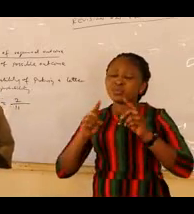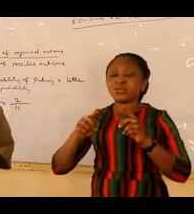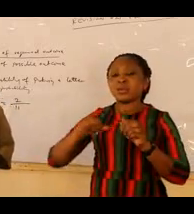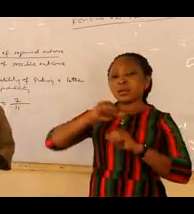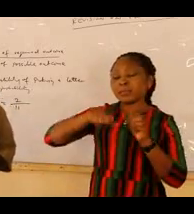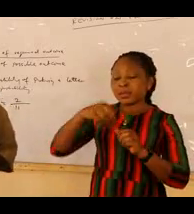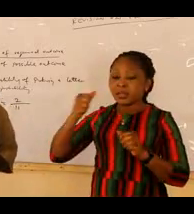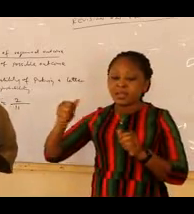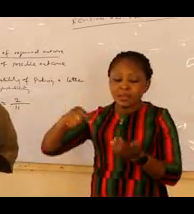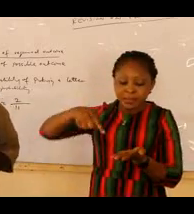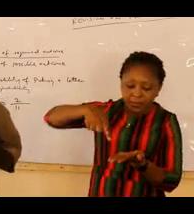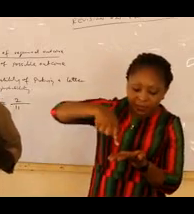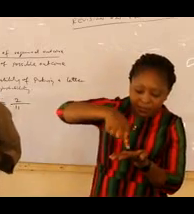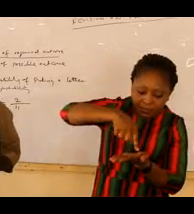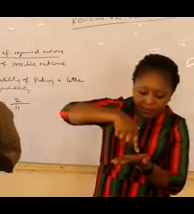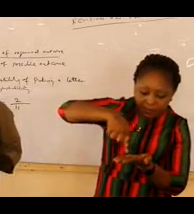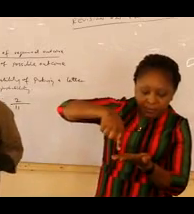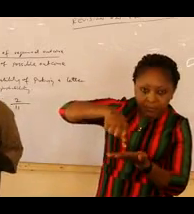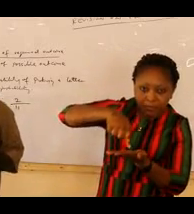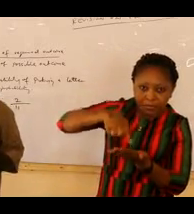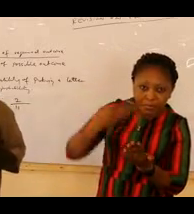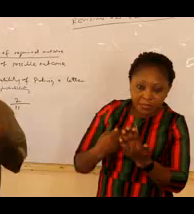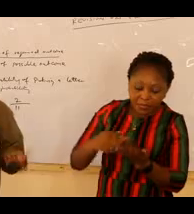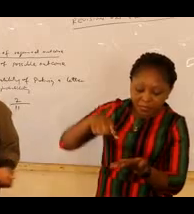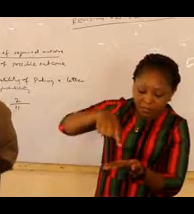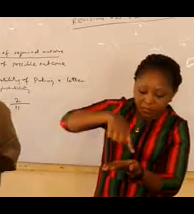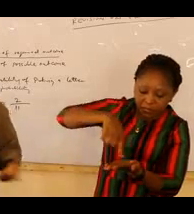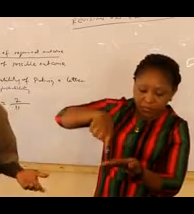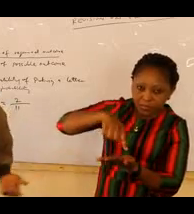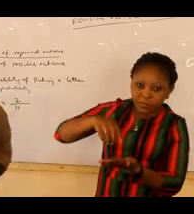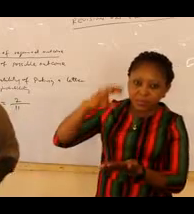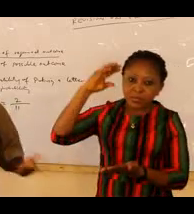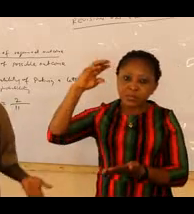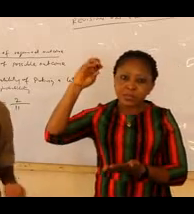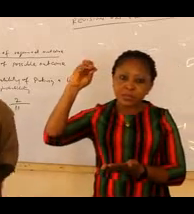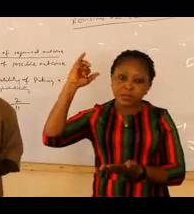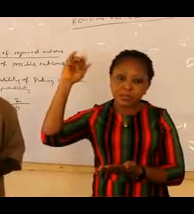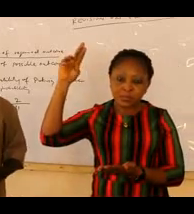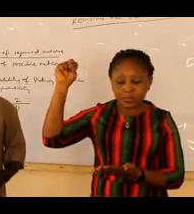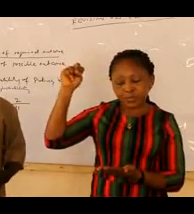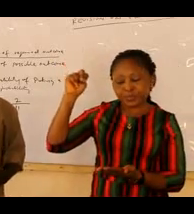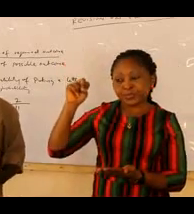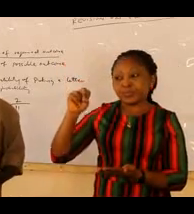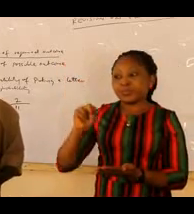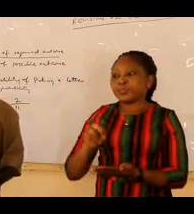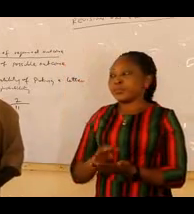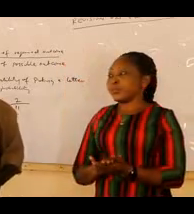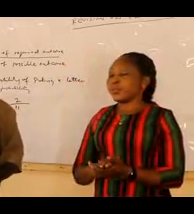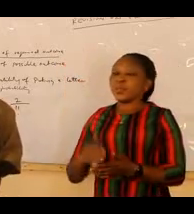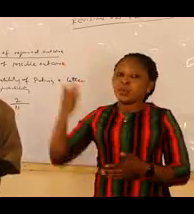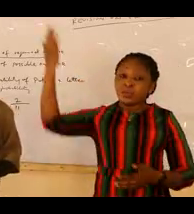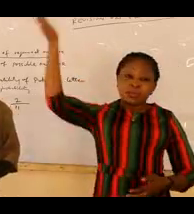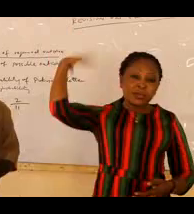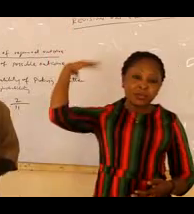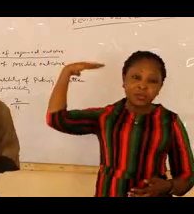coin. When you throw a coin, I don't know what the coin is because we are talking about notes, naira notes. But before the